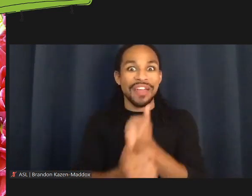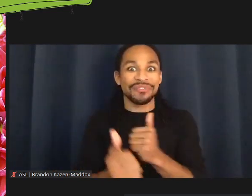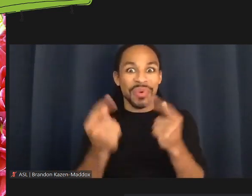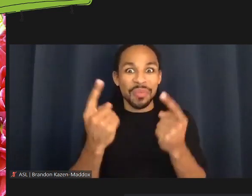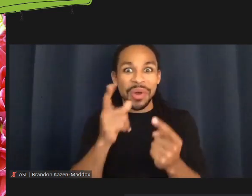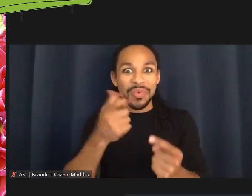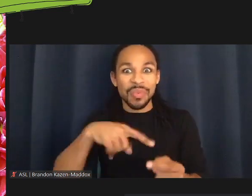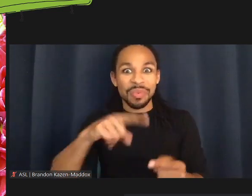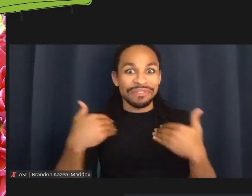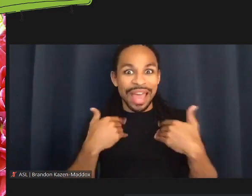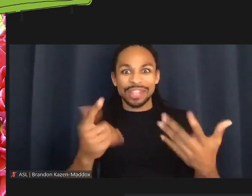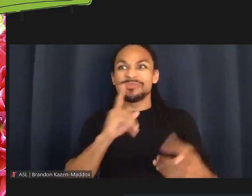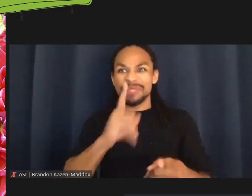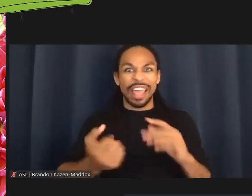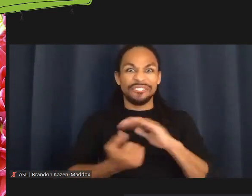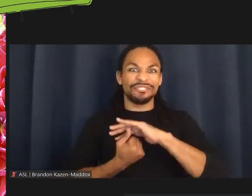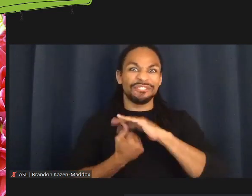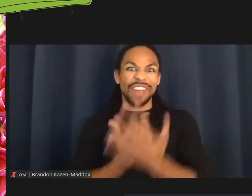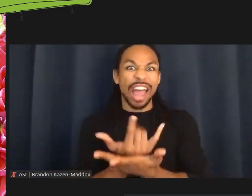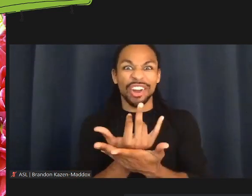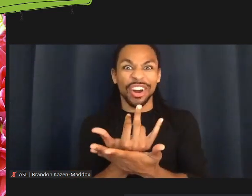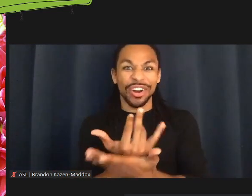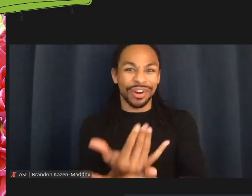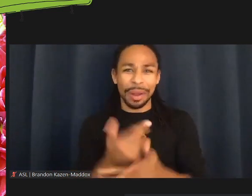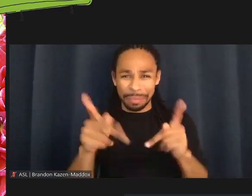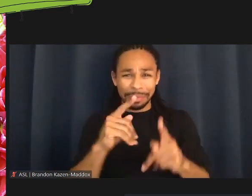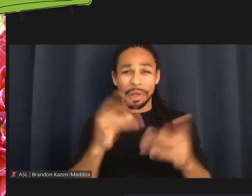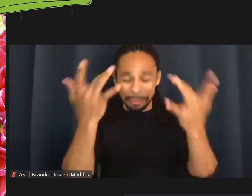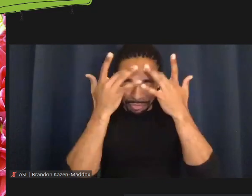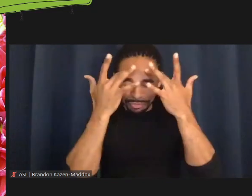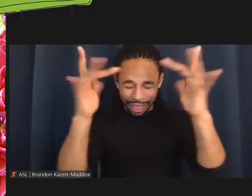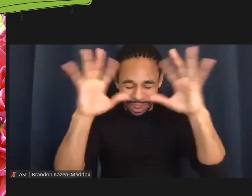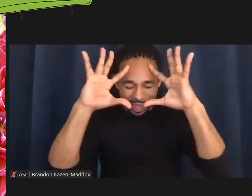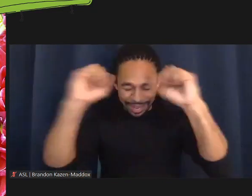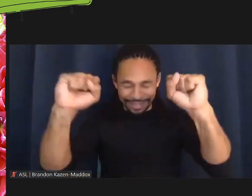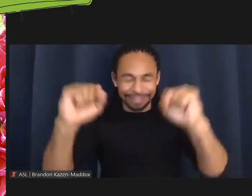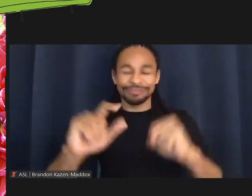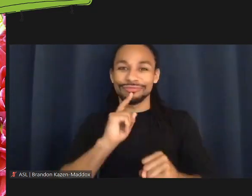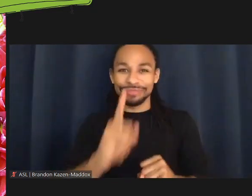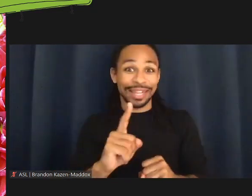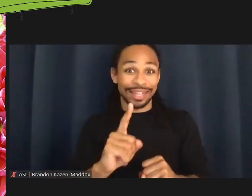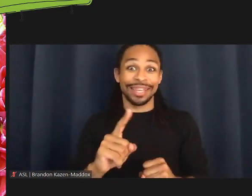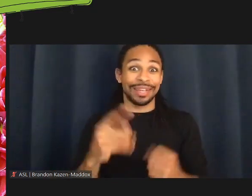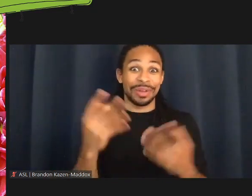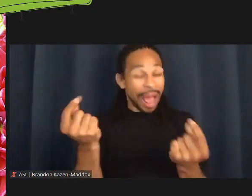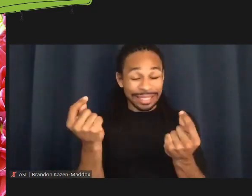it fire? Like, aren't people brilliant? Like, what? Like,